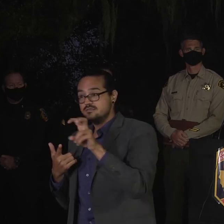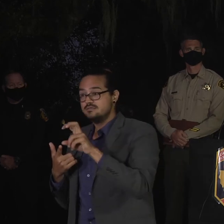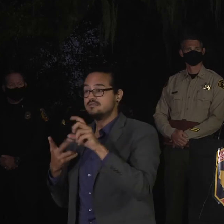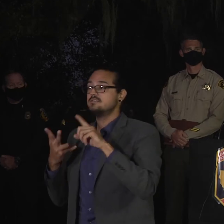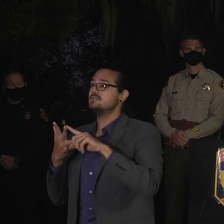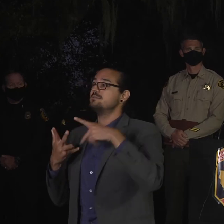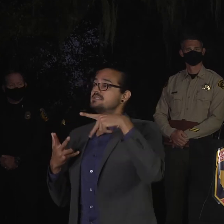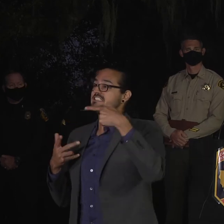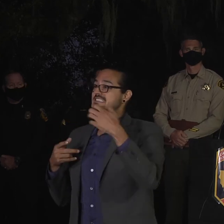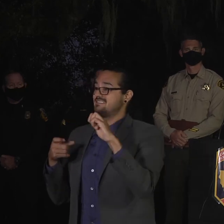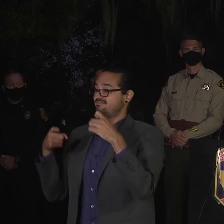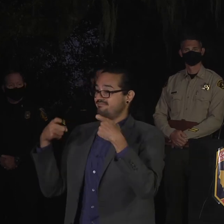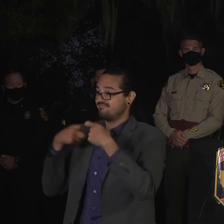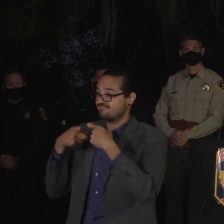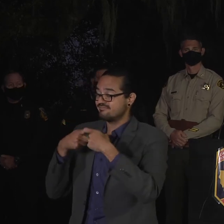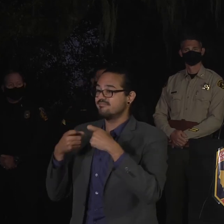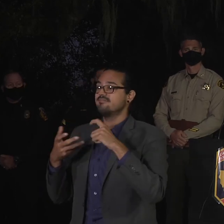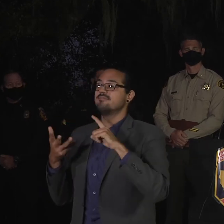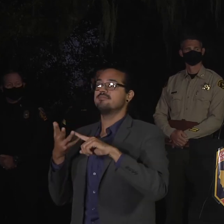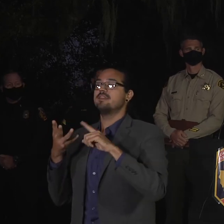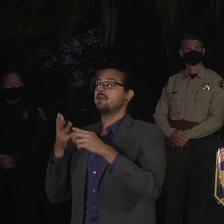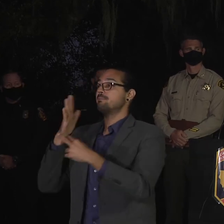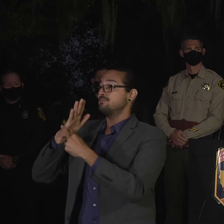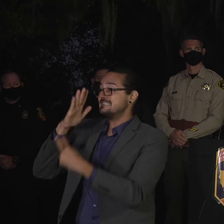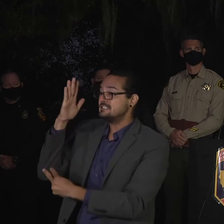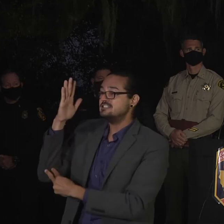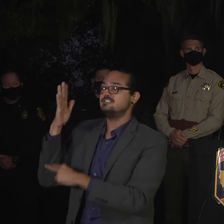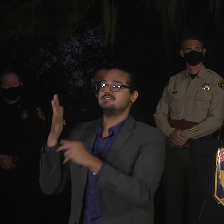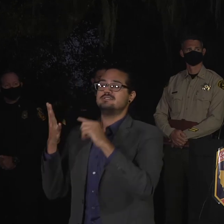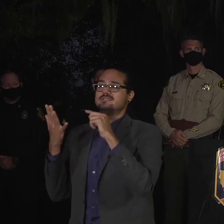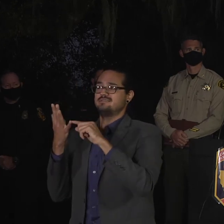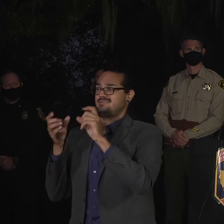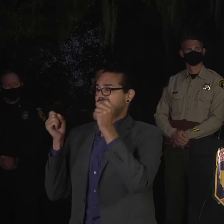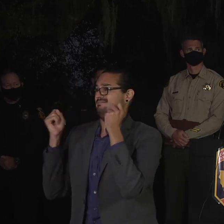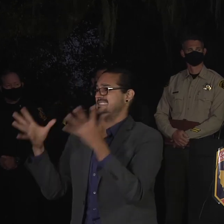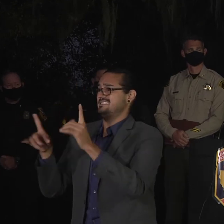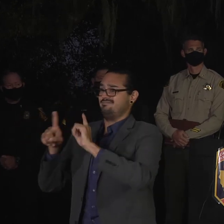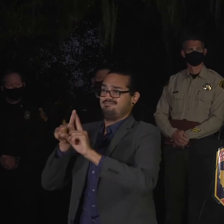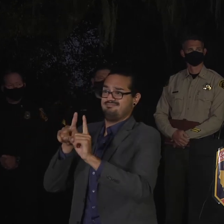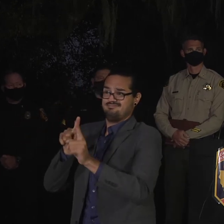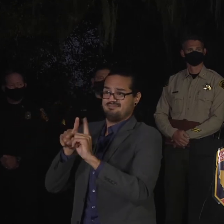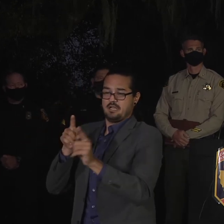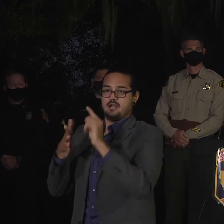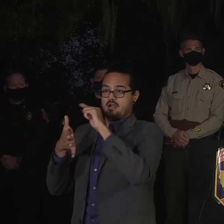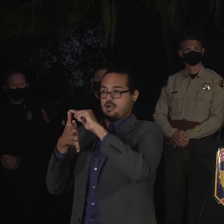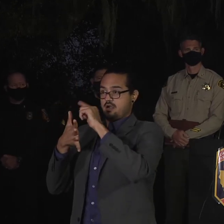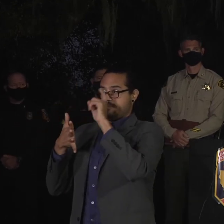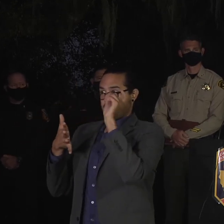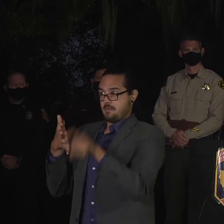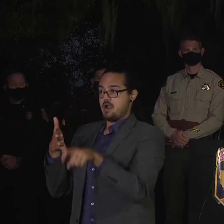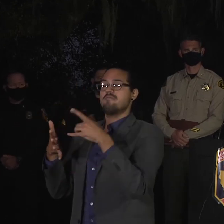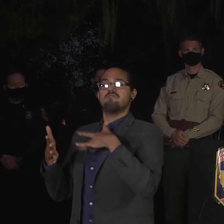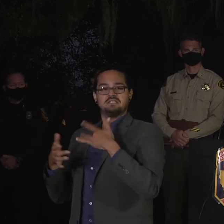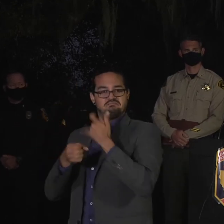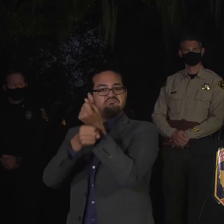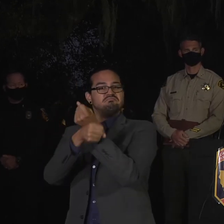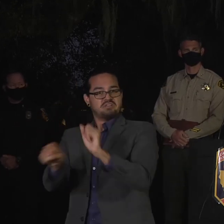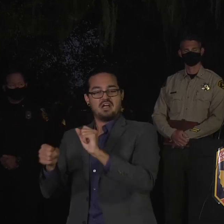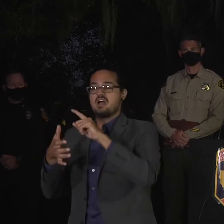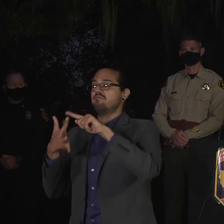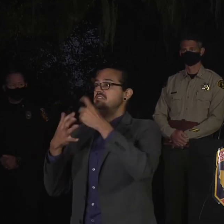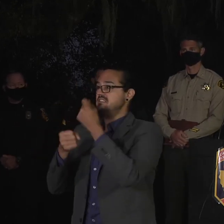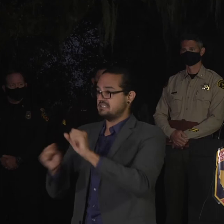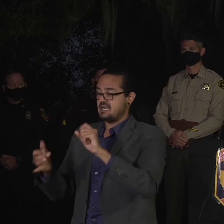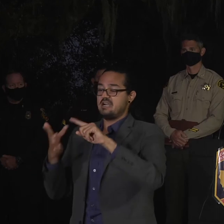all comfortable with that area opening back up. Because as we've said multiple times now, we do not want to get